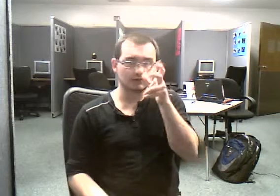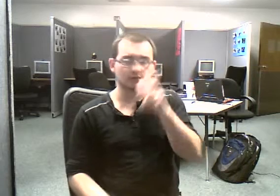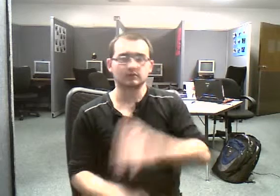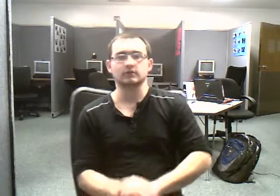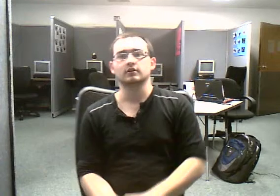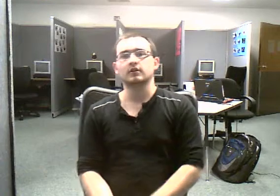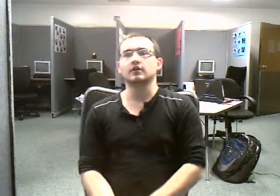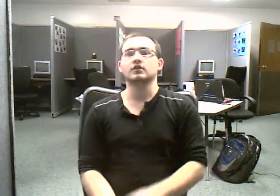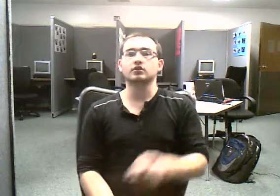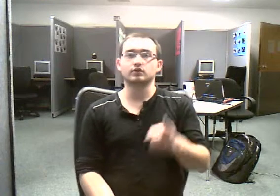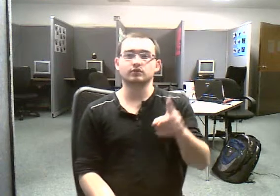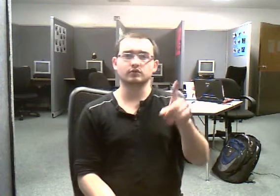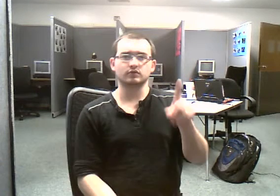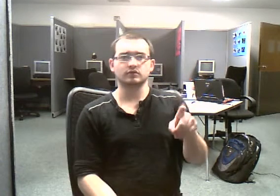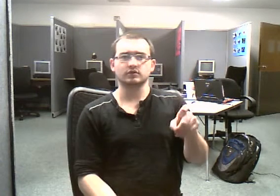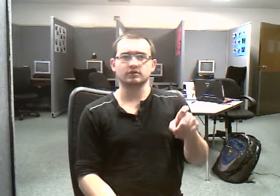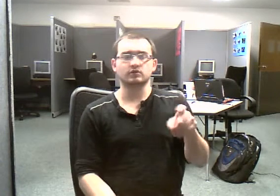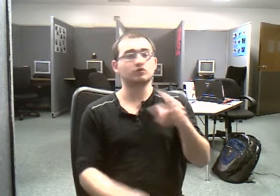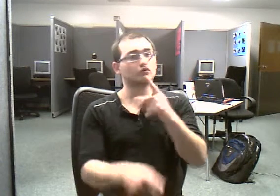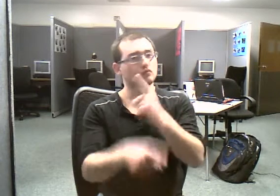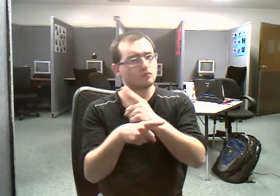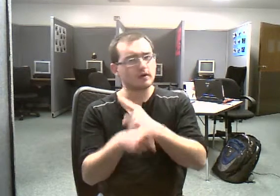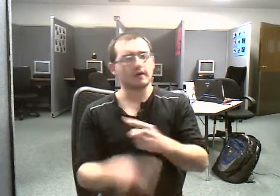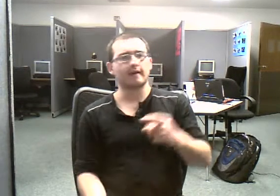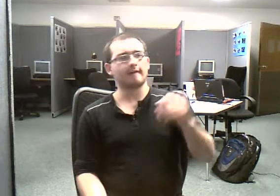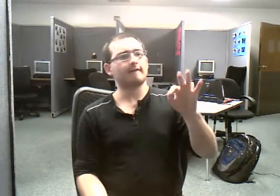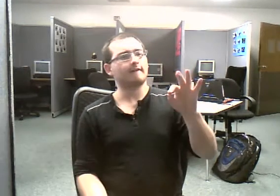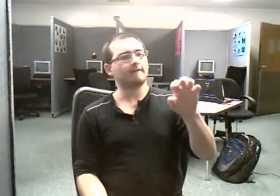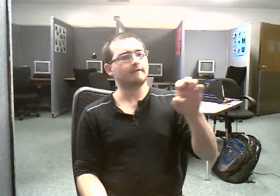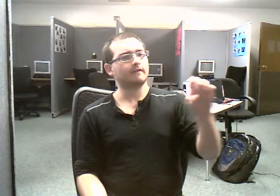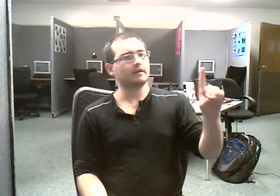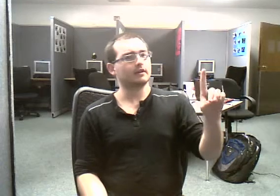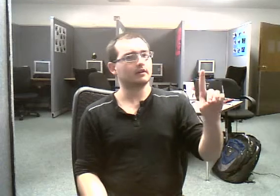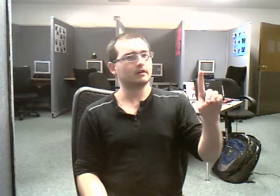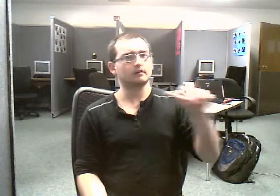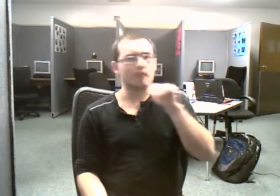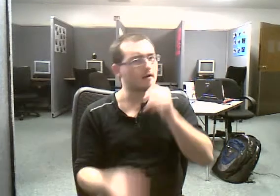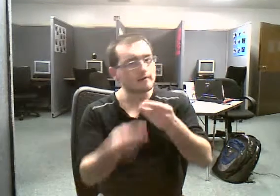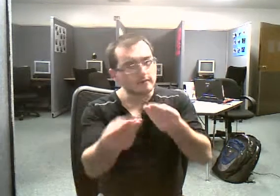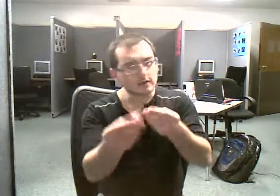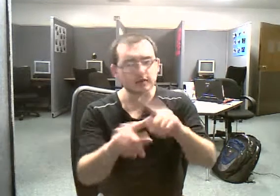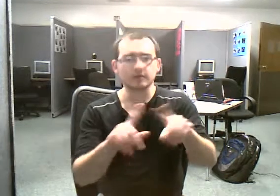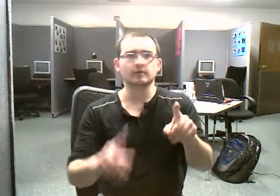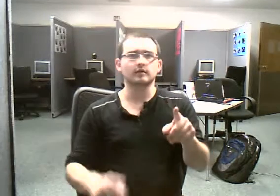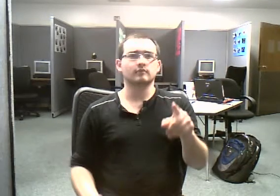they prefer are very small insects, aquatic insects, which have a rather interesting